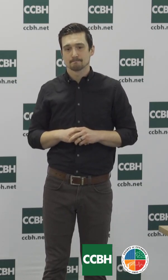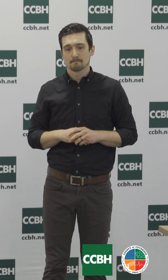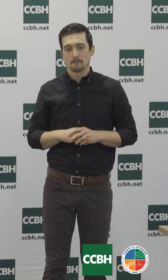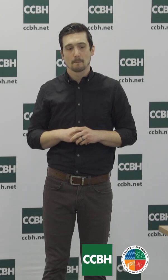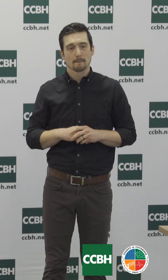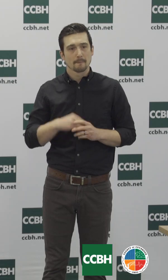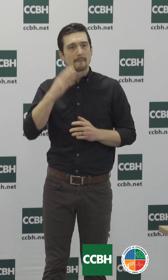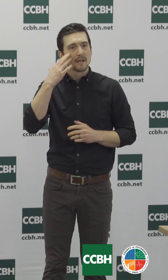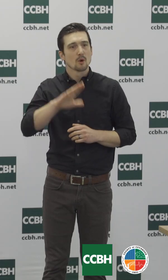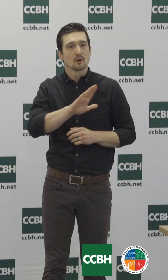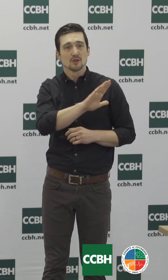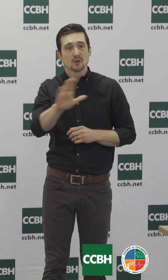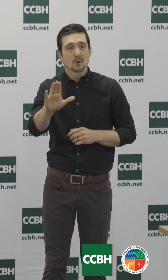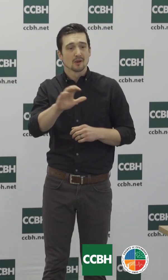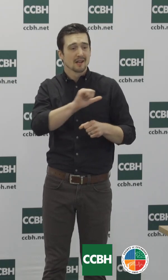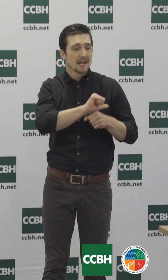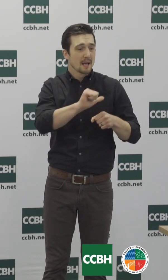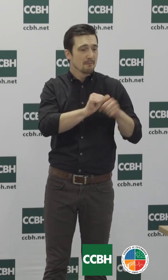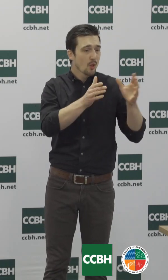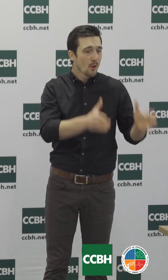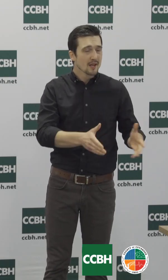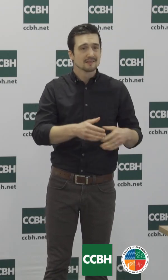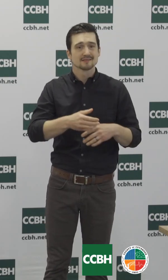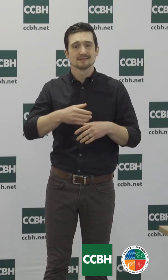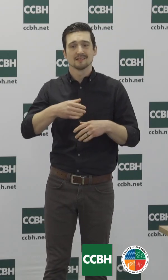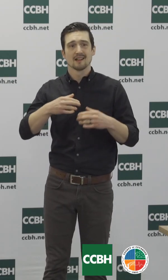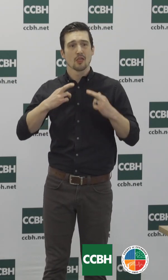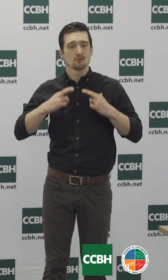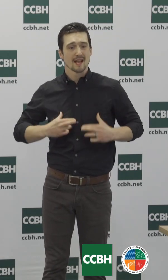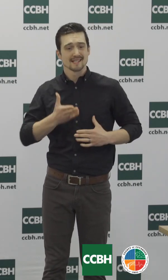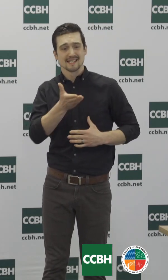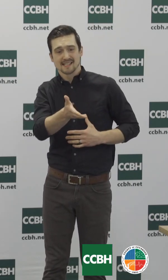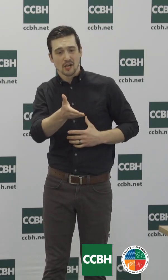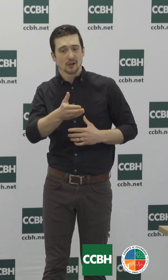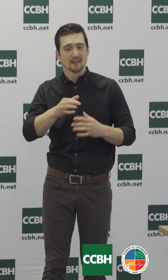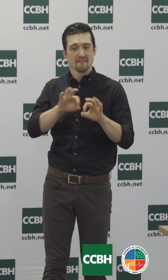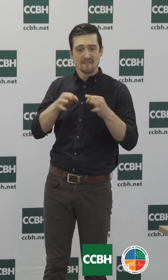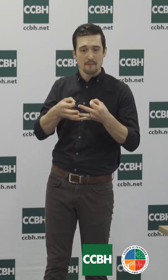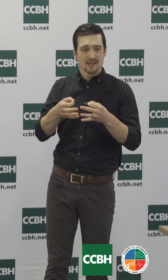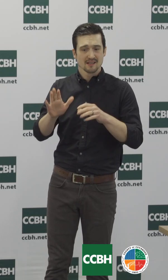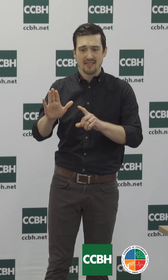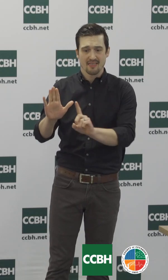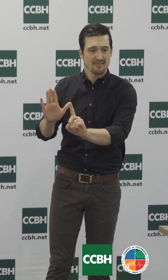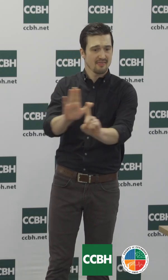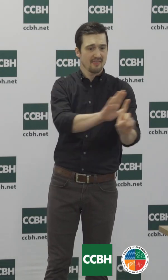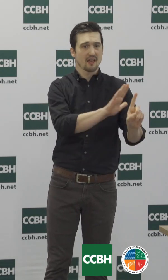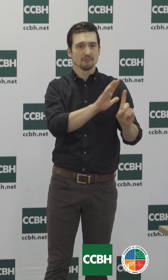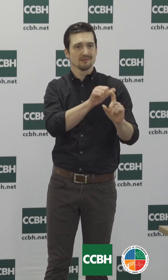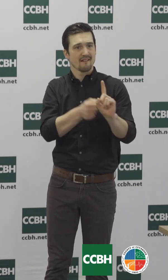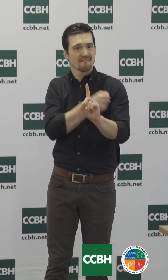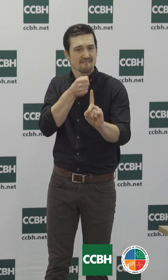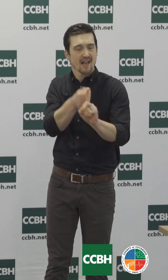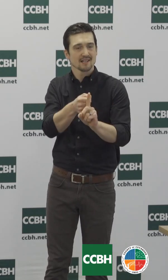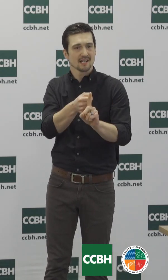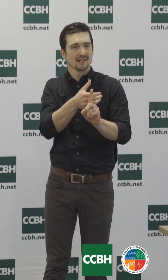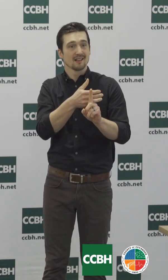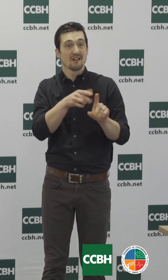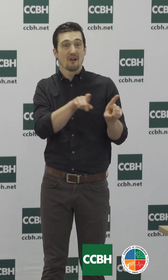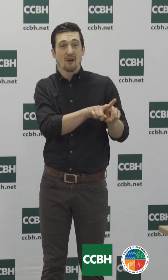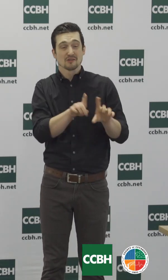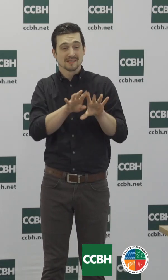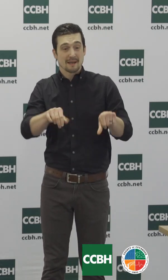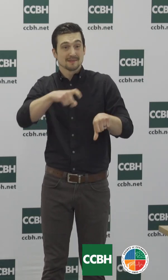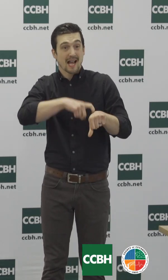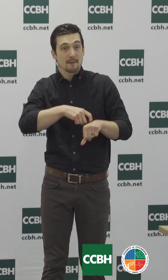clients you serve, the employees you have, the families you touch. And we want to honor that you are also dealing with